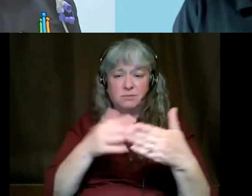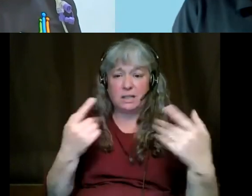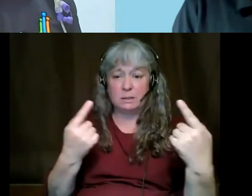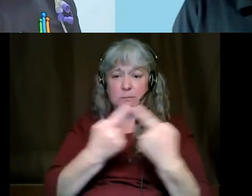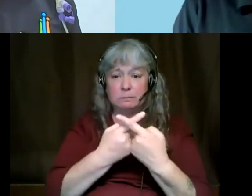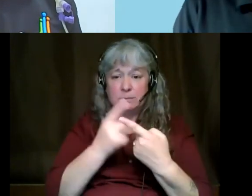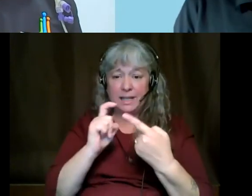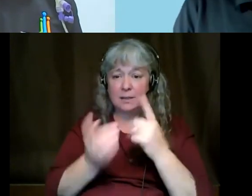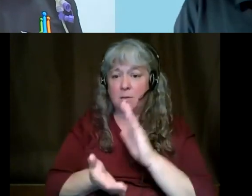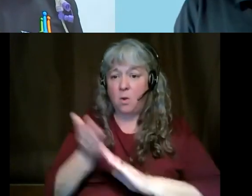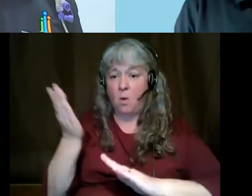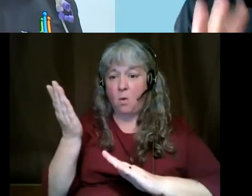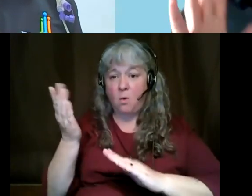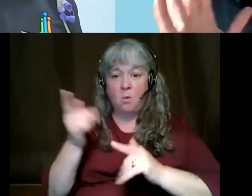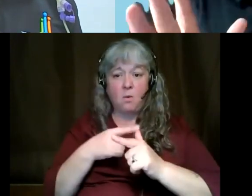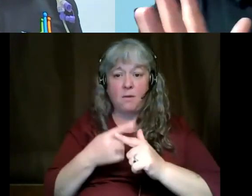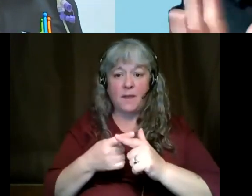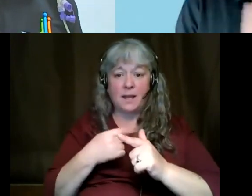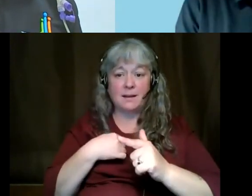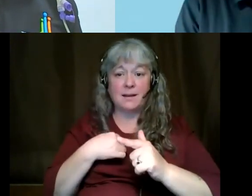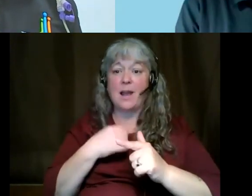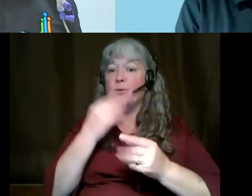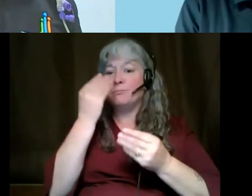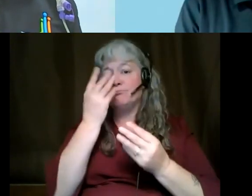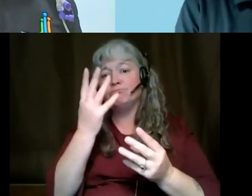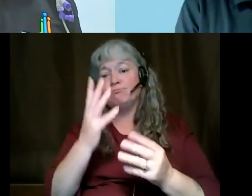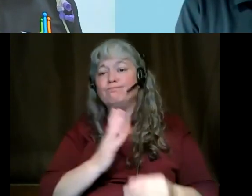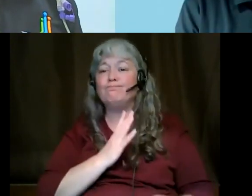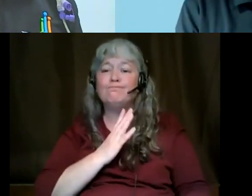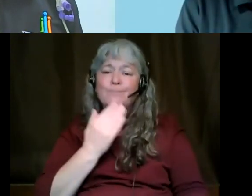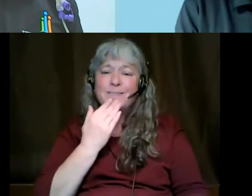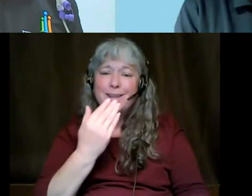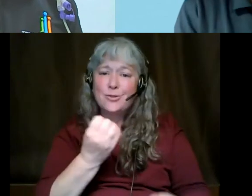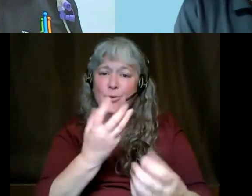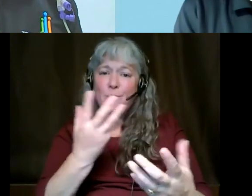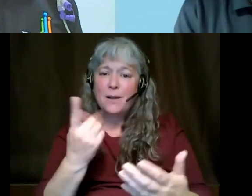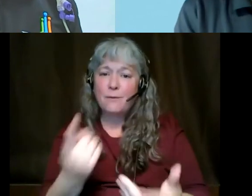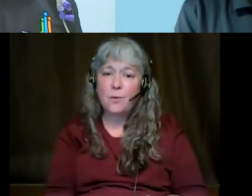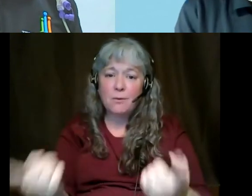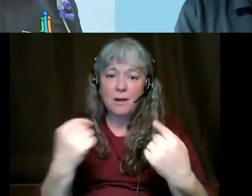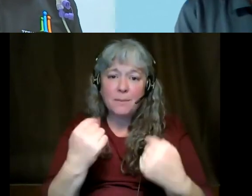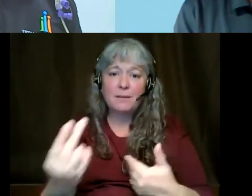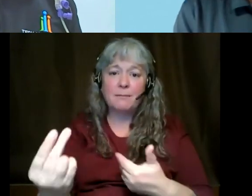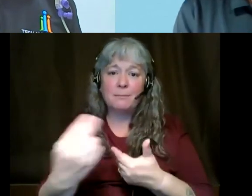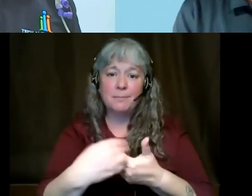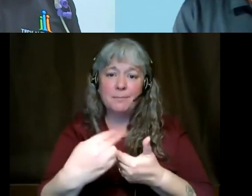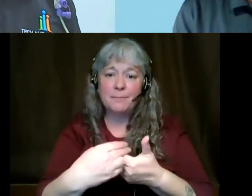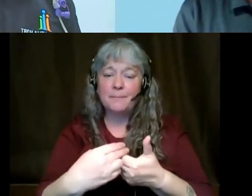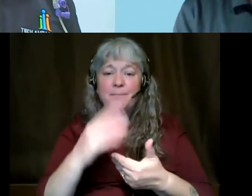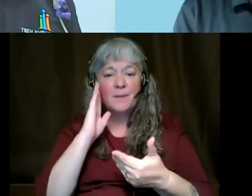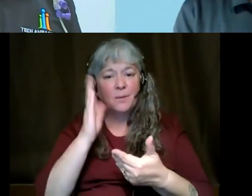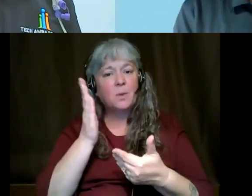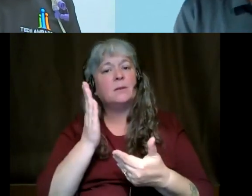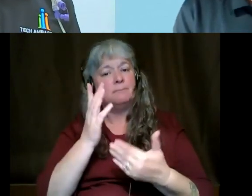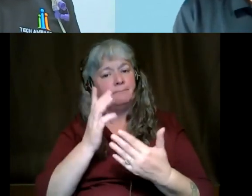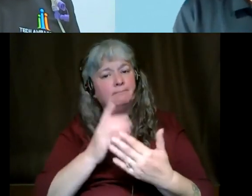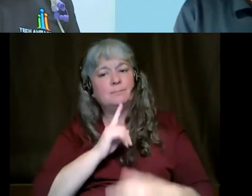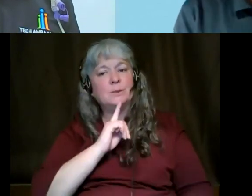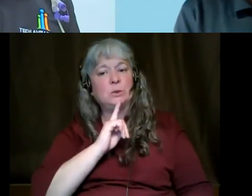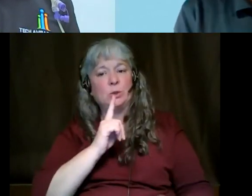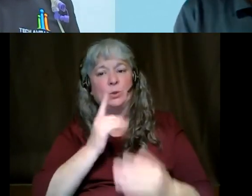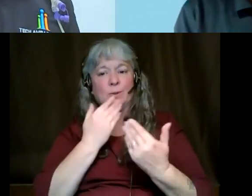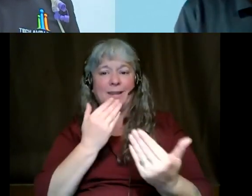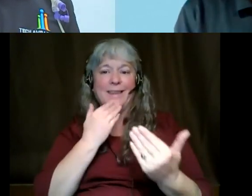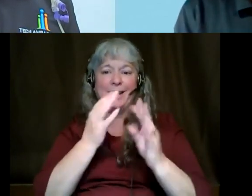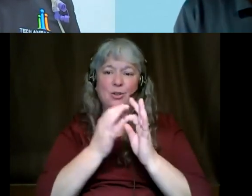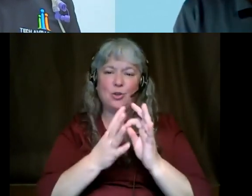go, I'll just say an official thank you so much for coming and participating. I'll make sure that we thank our interpreters who